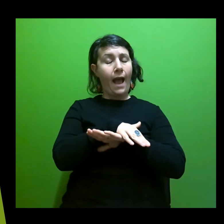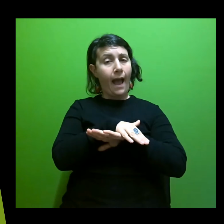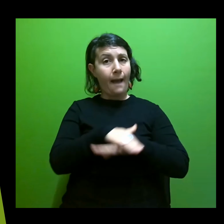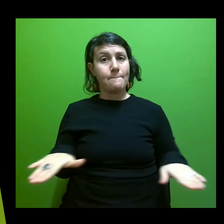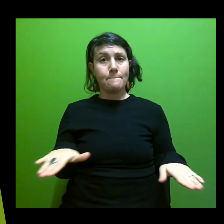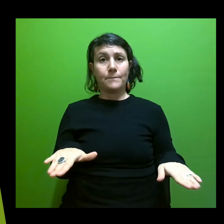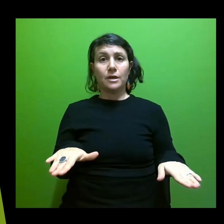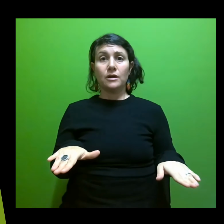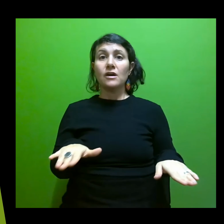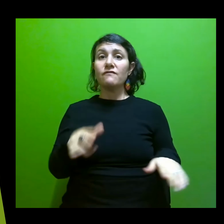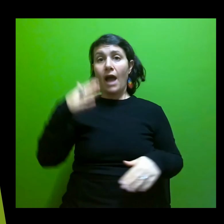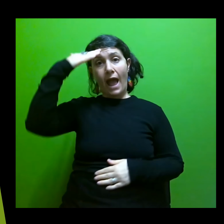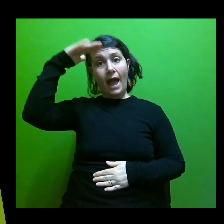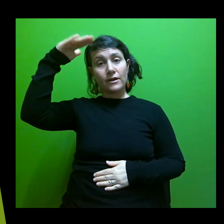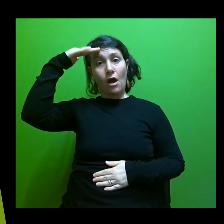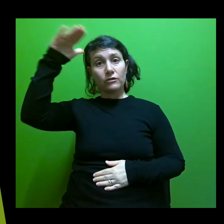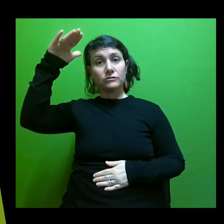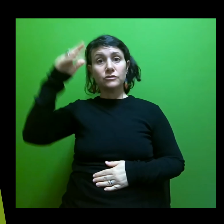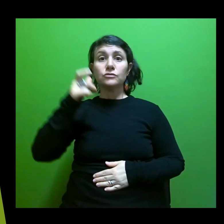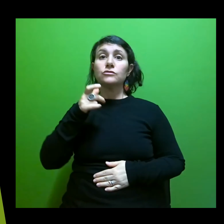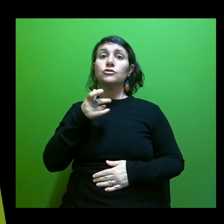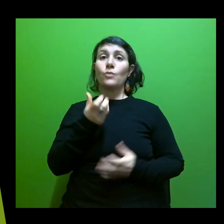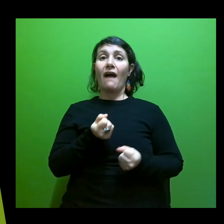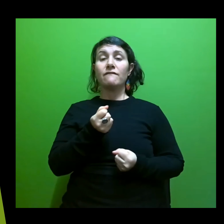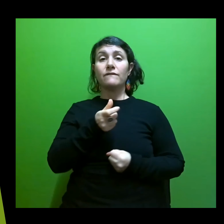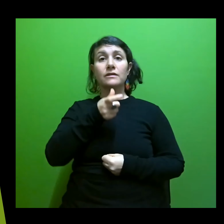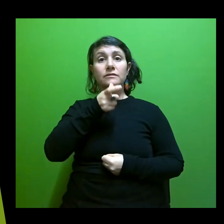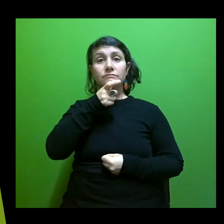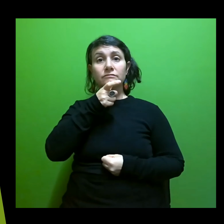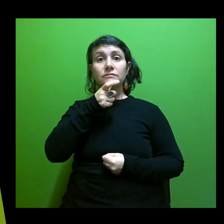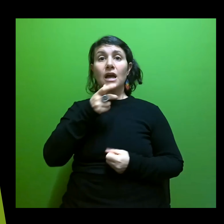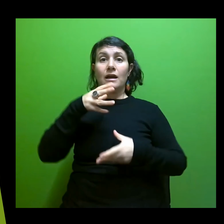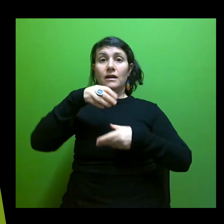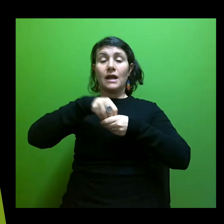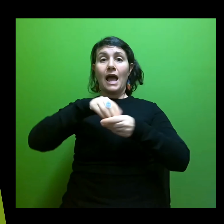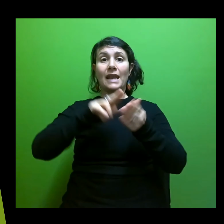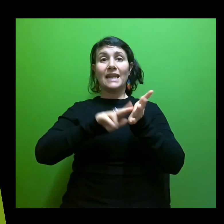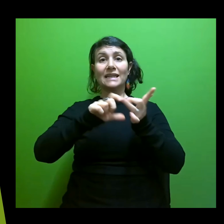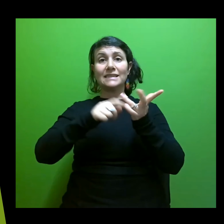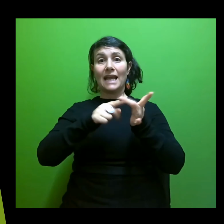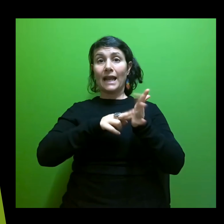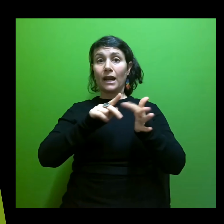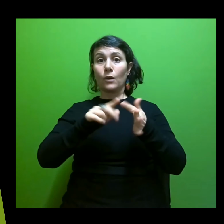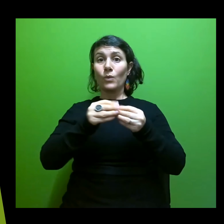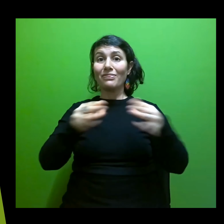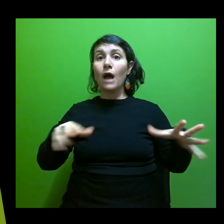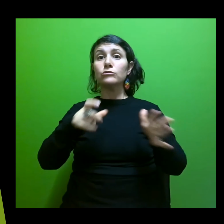to possess or use e-cigarettes containing nicotine without a doctor's prescription.